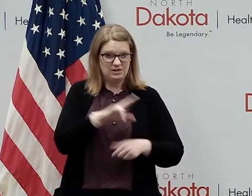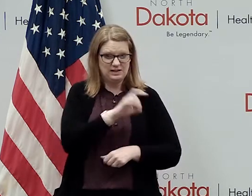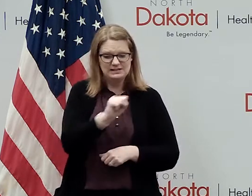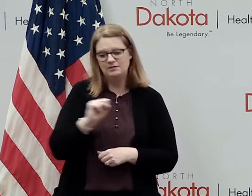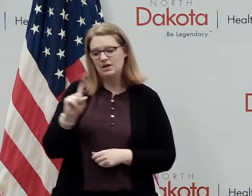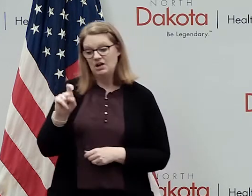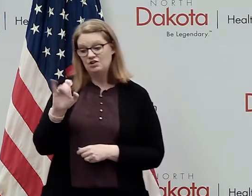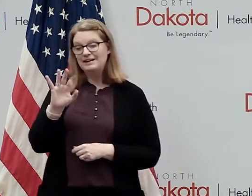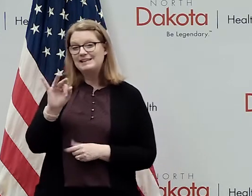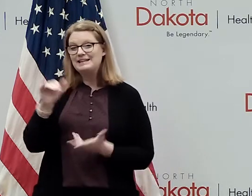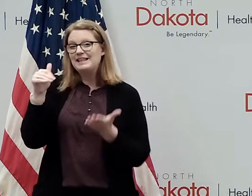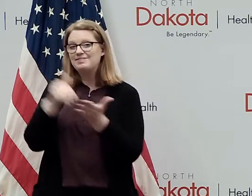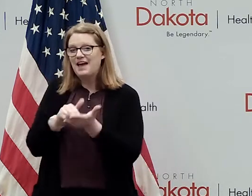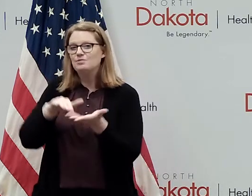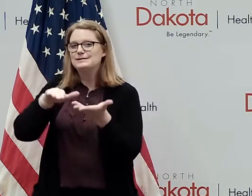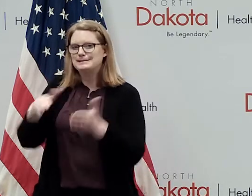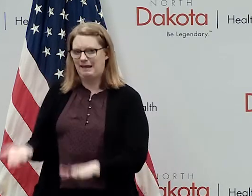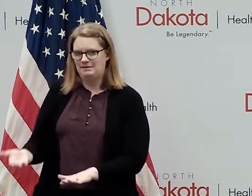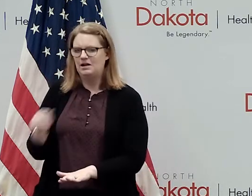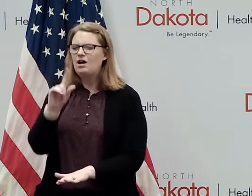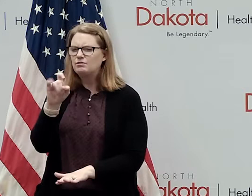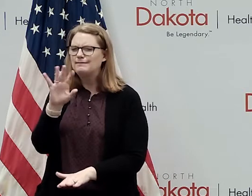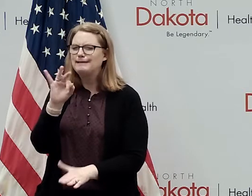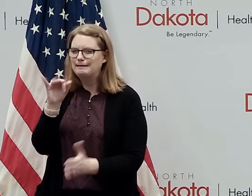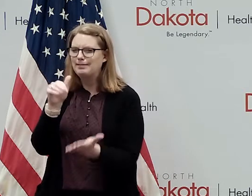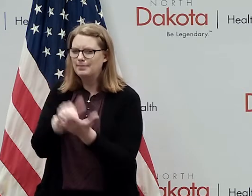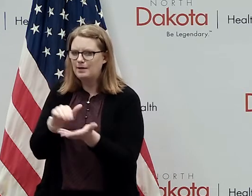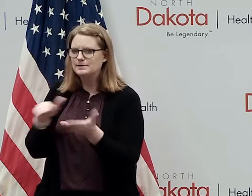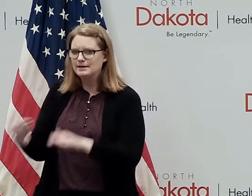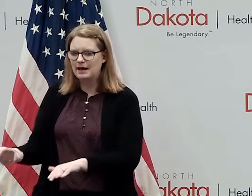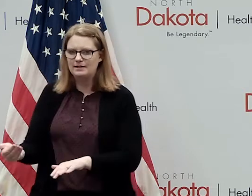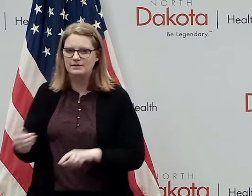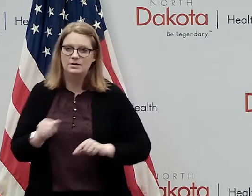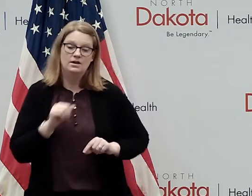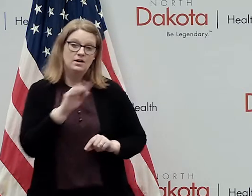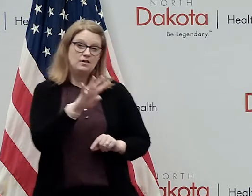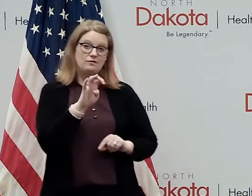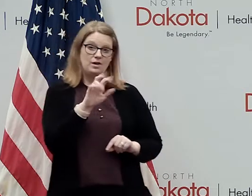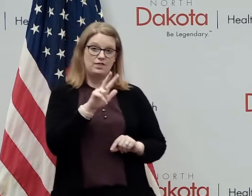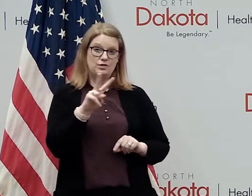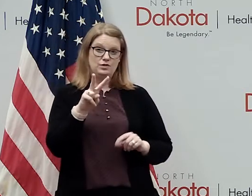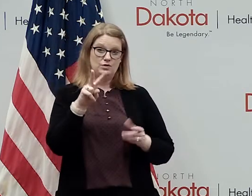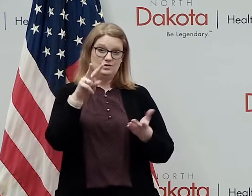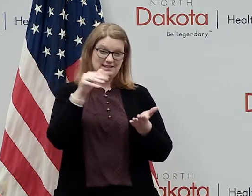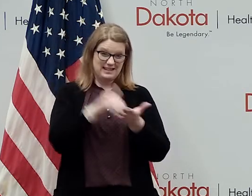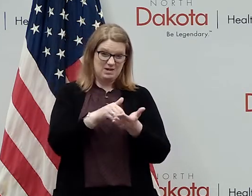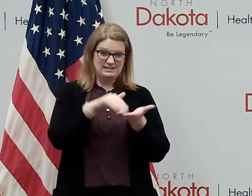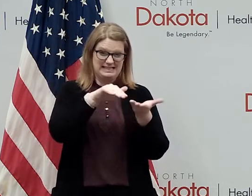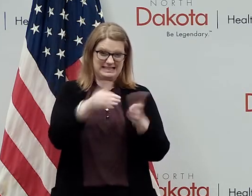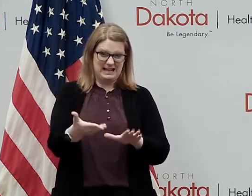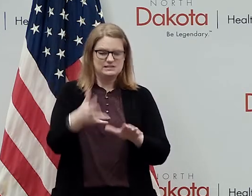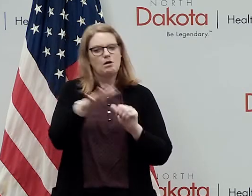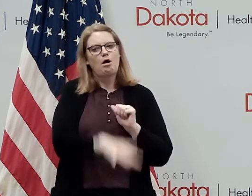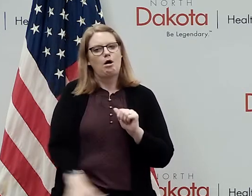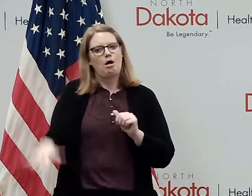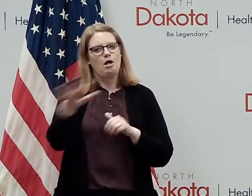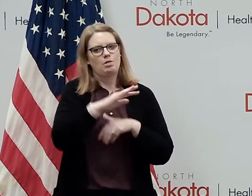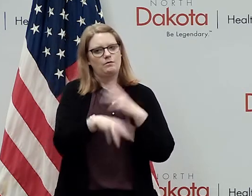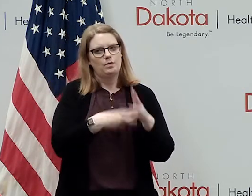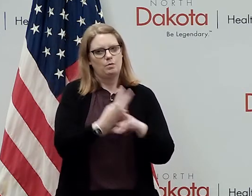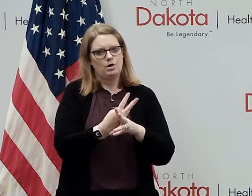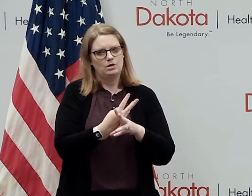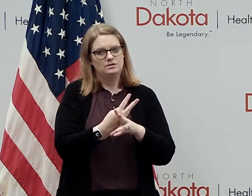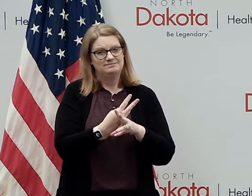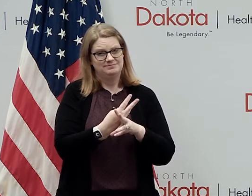119,000 deaths, and 400 in the U.S., 432,000 deaths worldwide. And of course, here